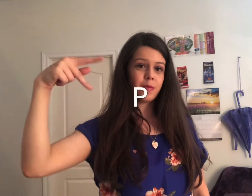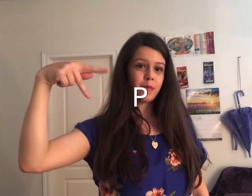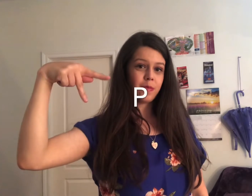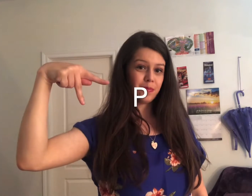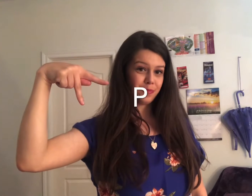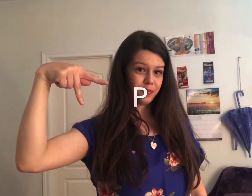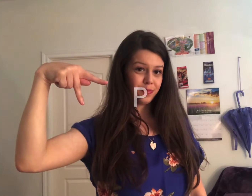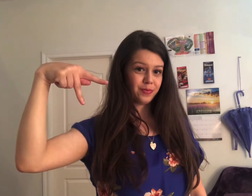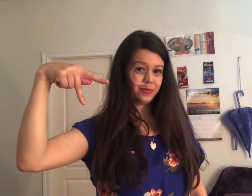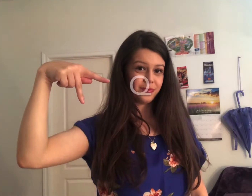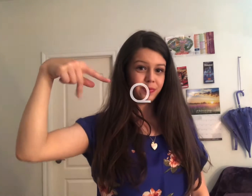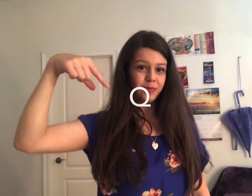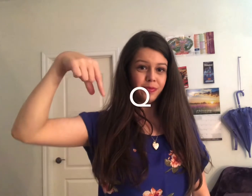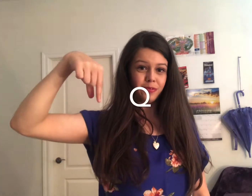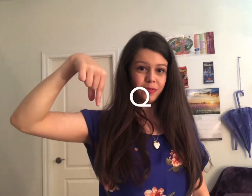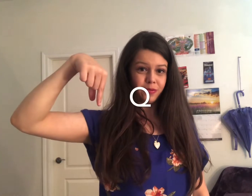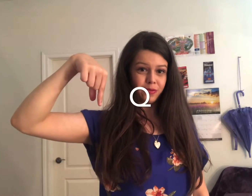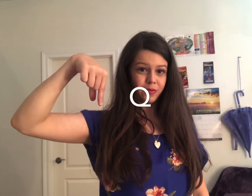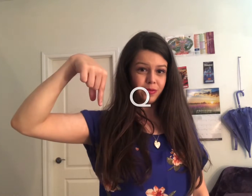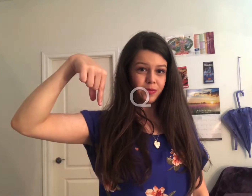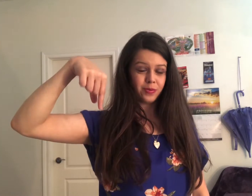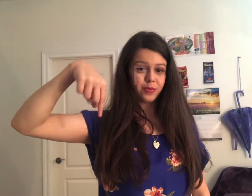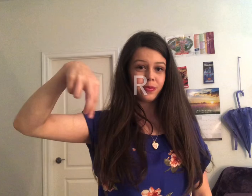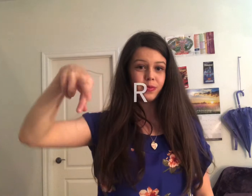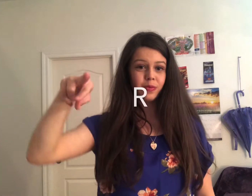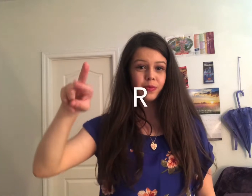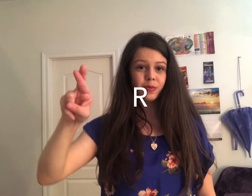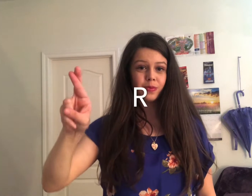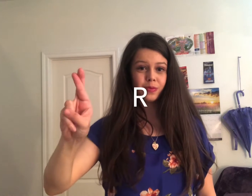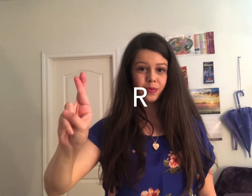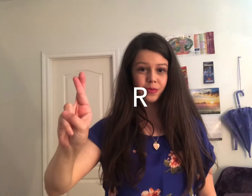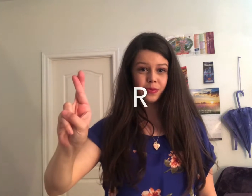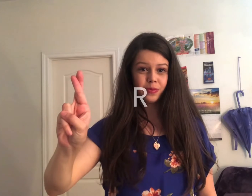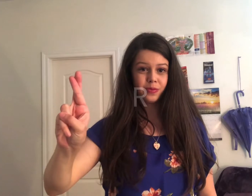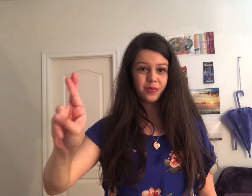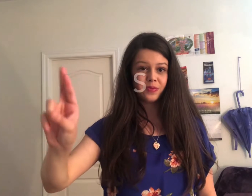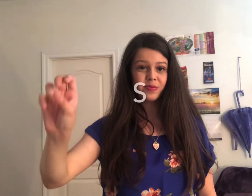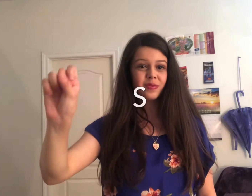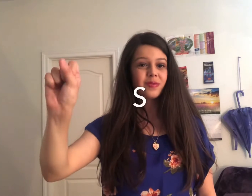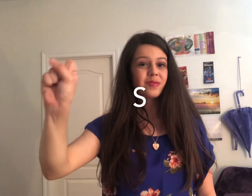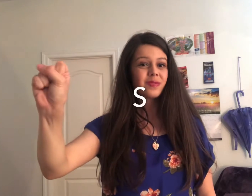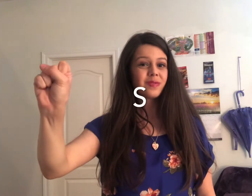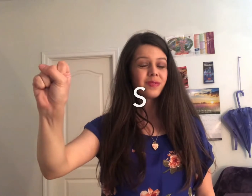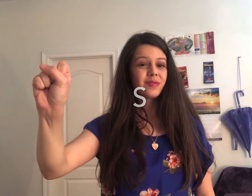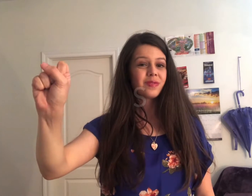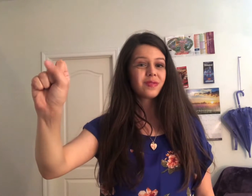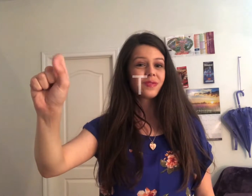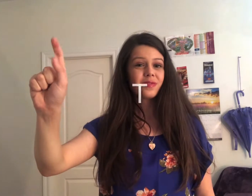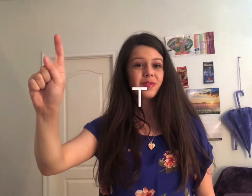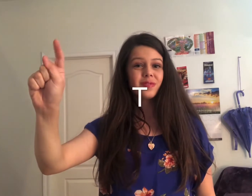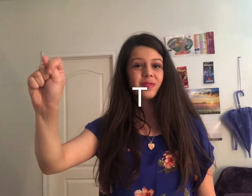P, Q, R, S,